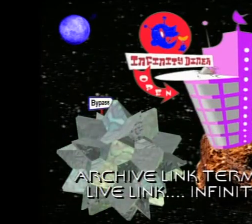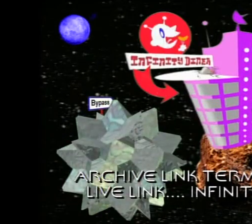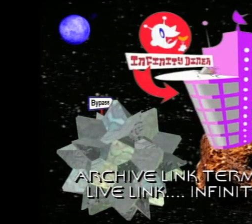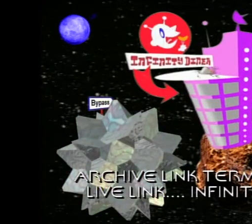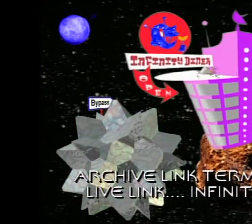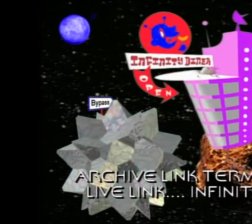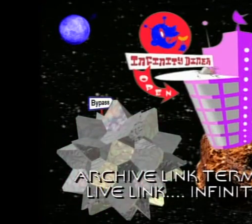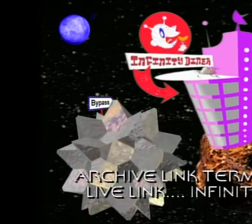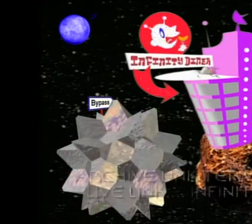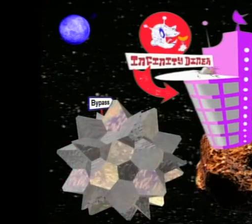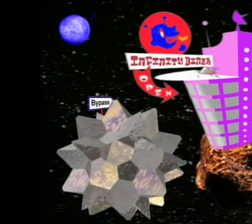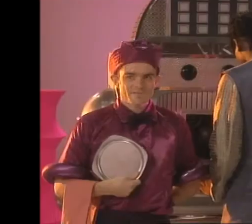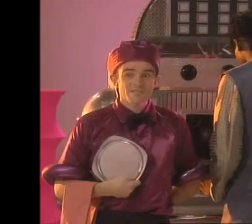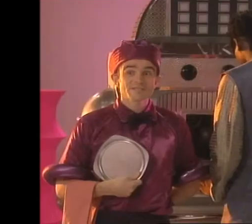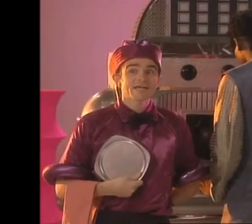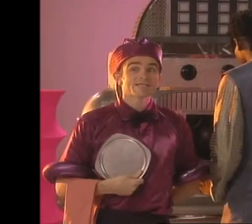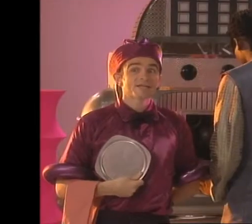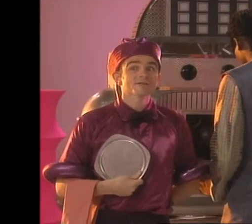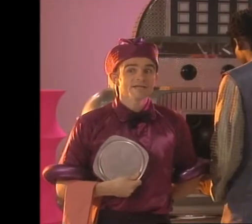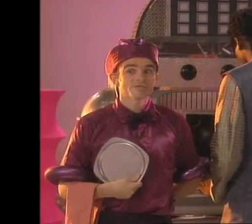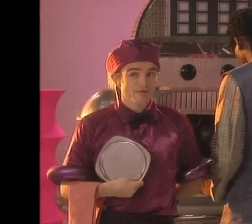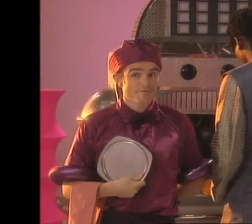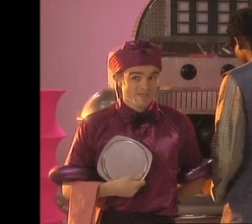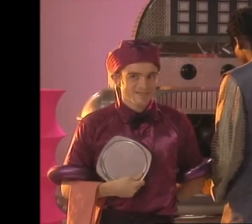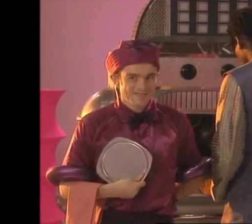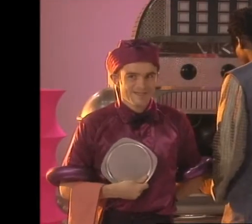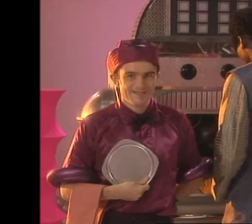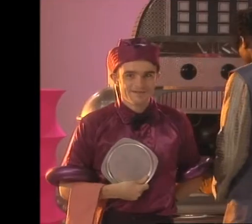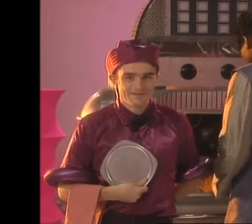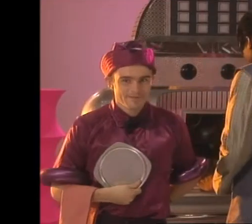He won't be a moment. Just a slight technical hitch with our Vic 60.